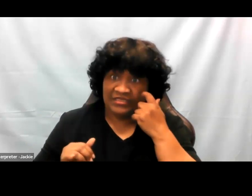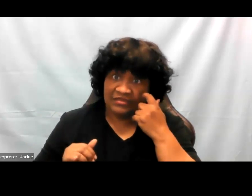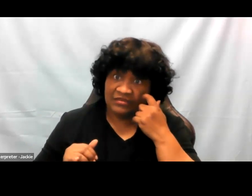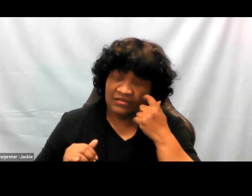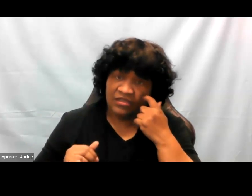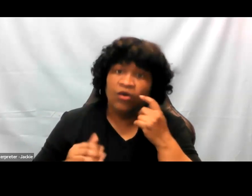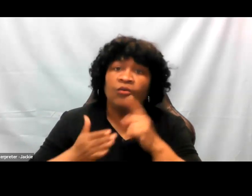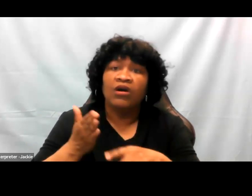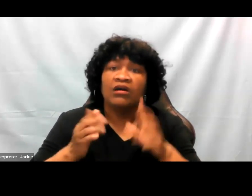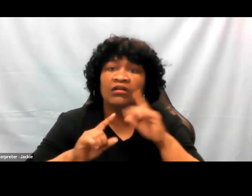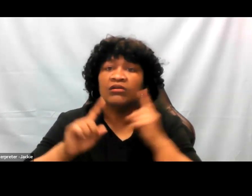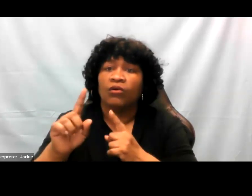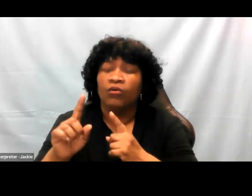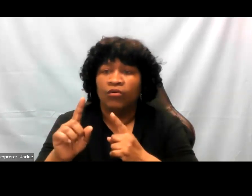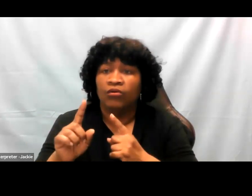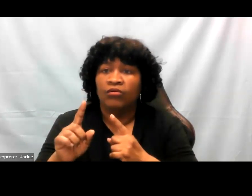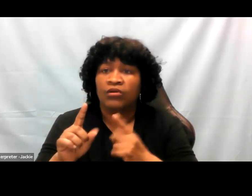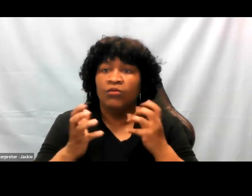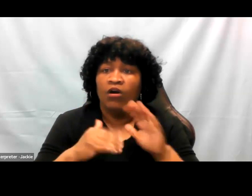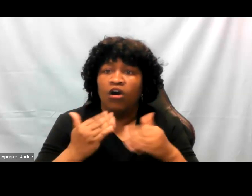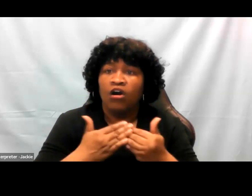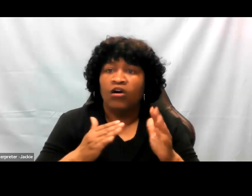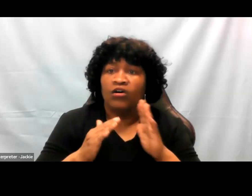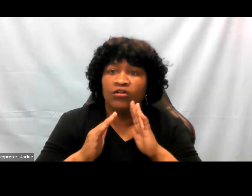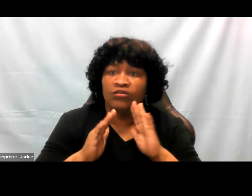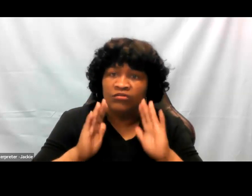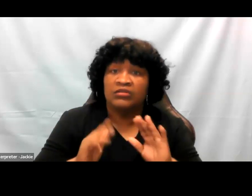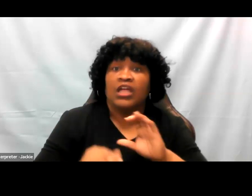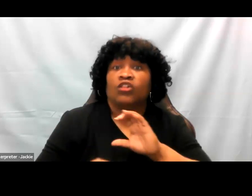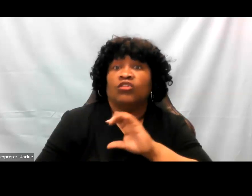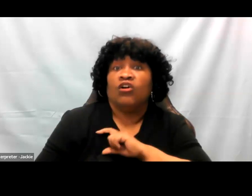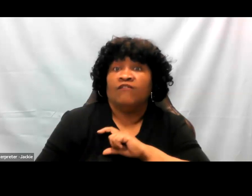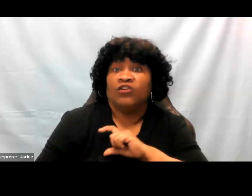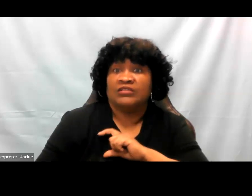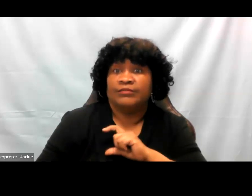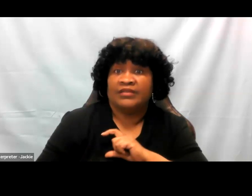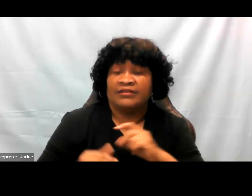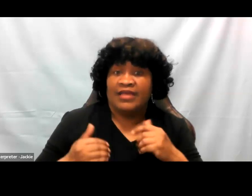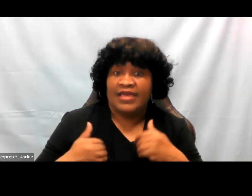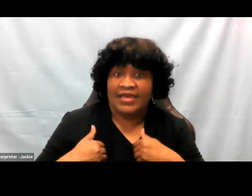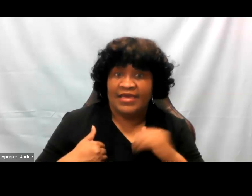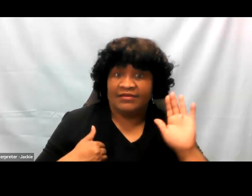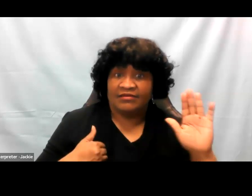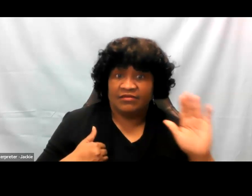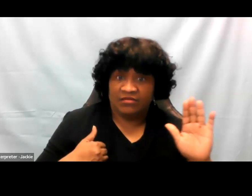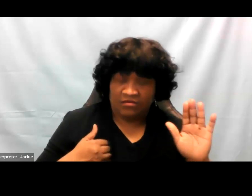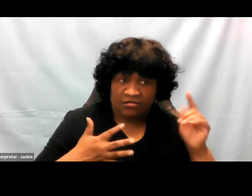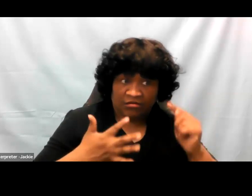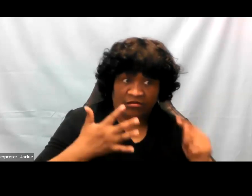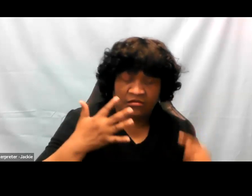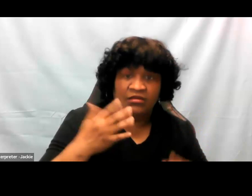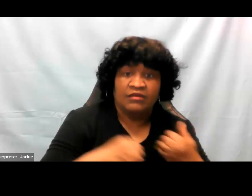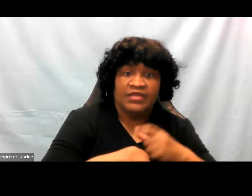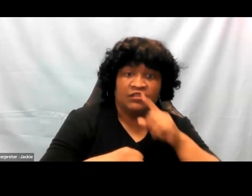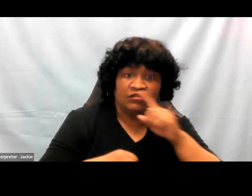a lot of our goal is to push all of the great discretion that law enforcement especially has to ensure that a lot of